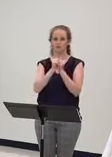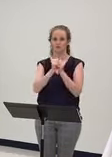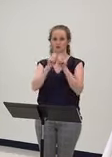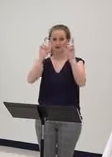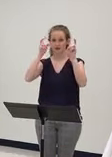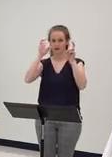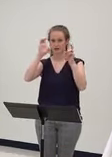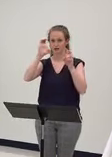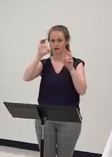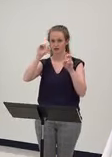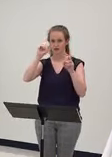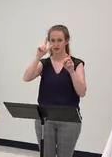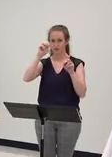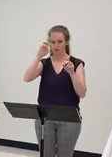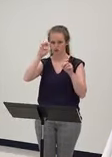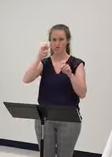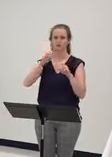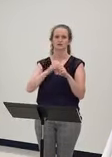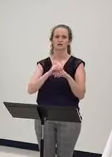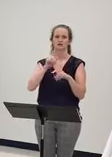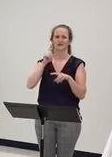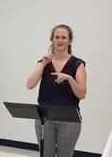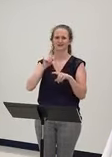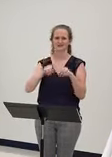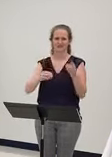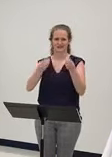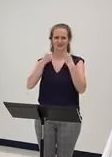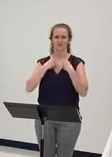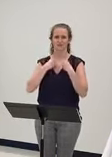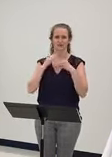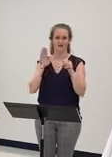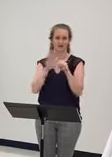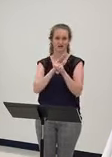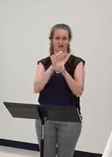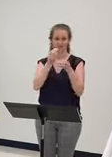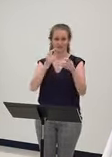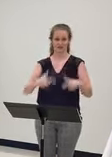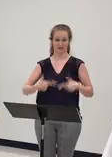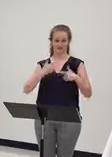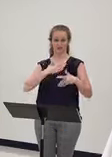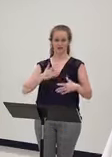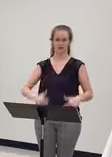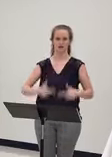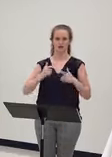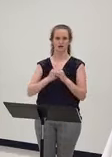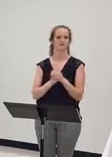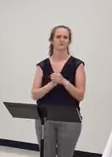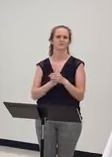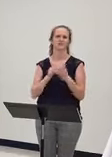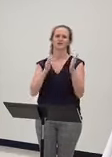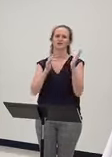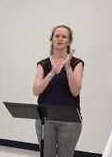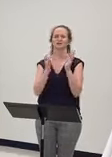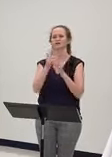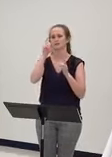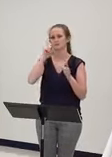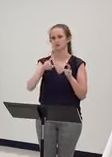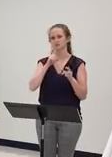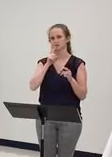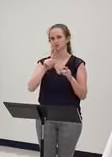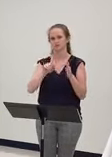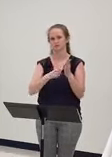count cannot provide me enough sustenance to live my life. Jesus must be talking about something else, and of course he is.